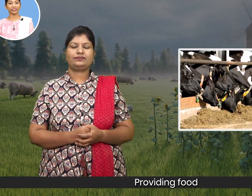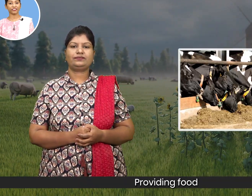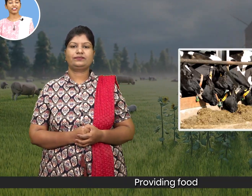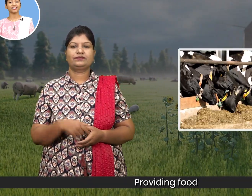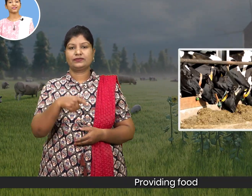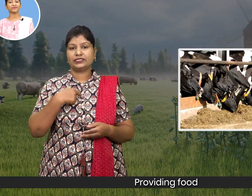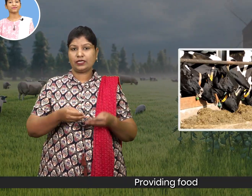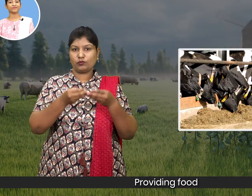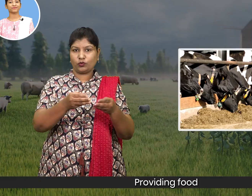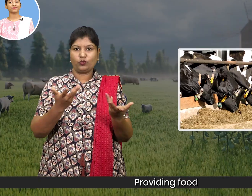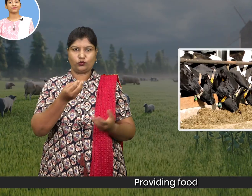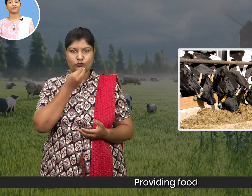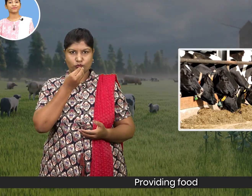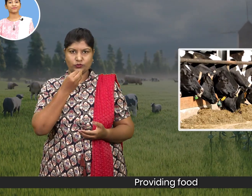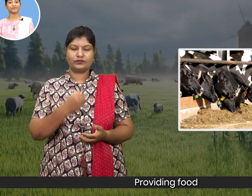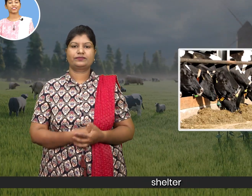Providing food,